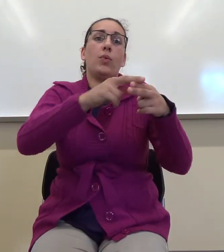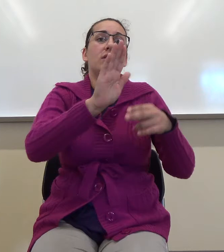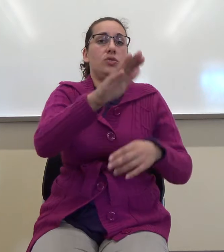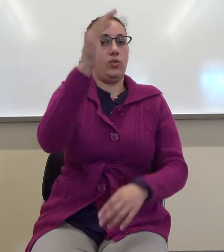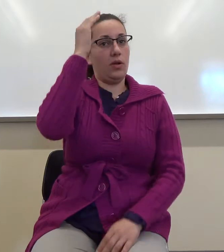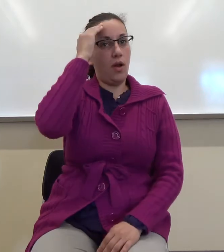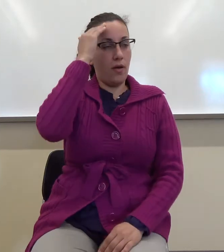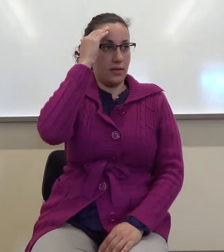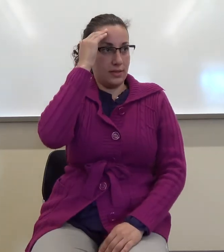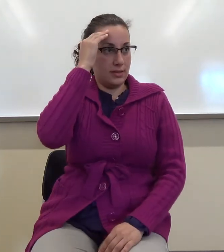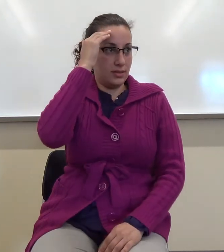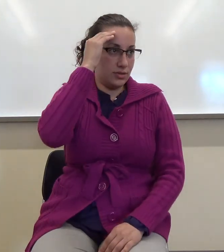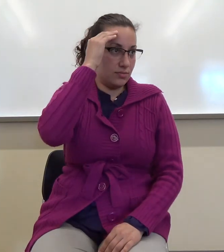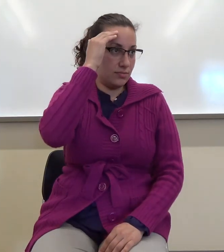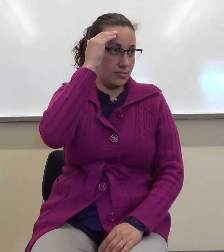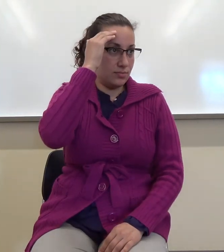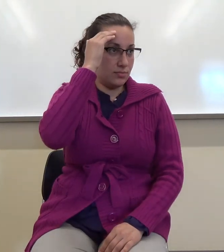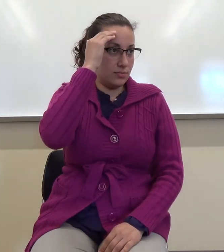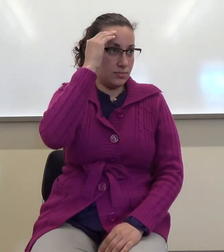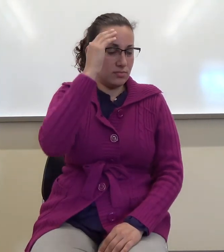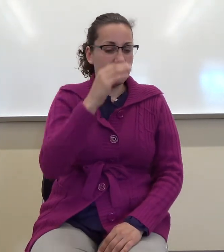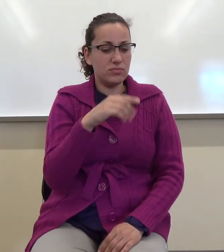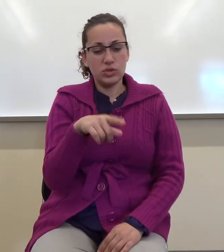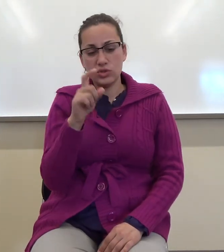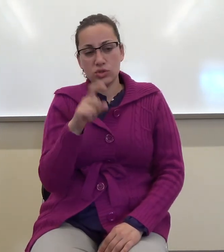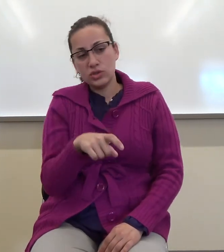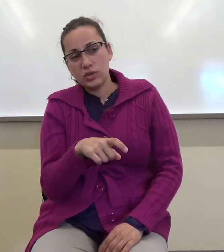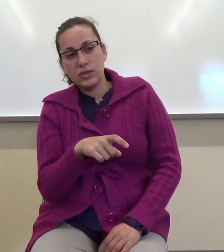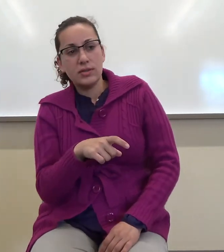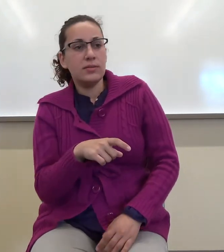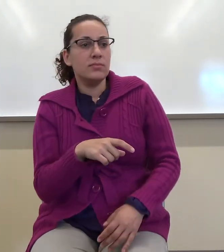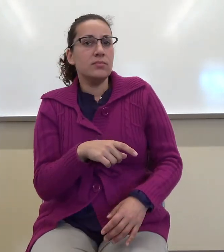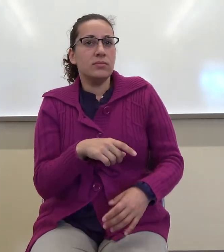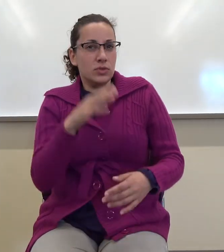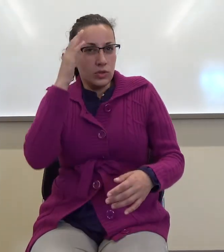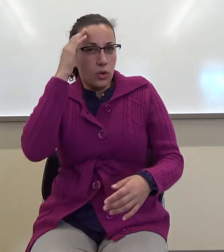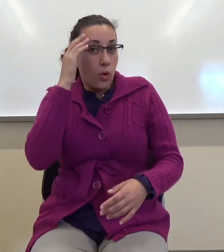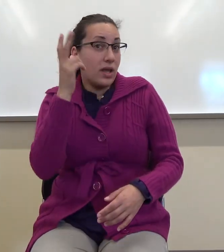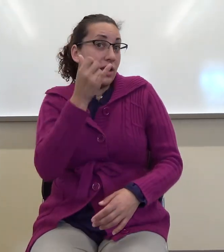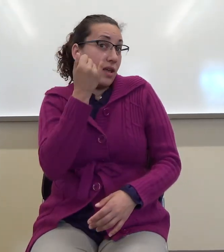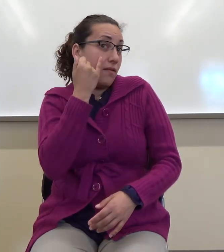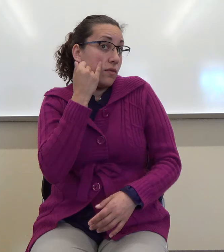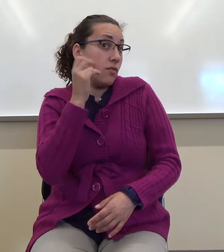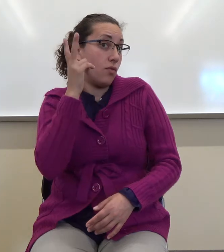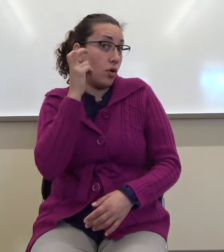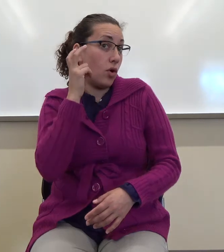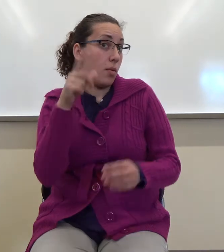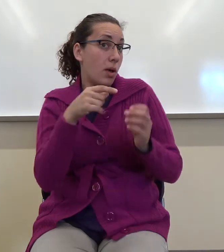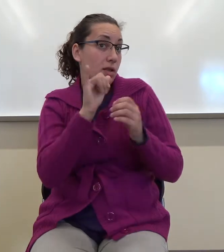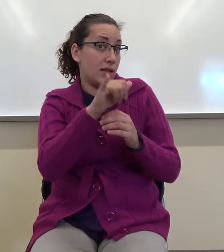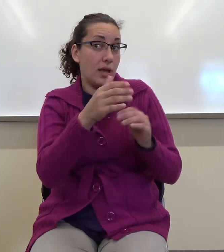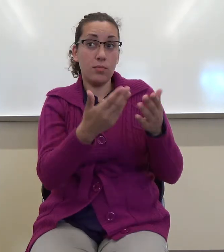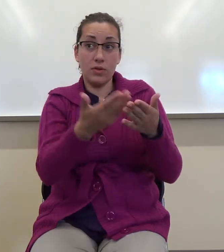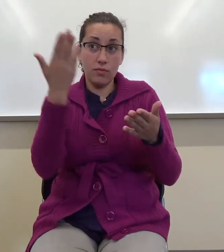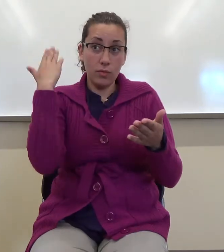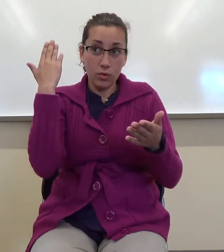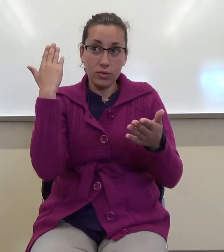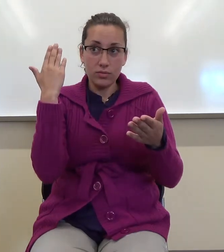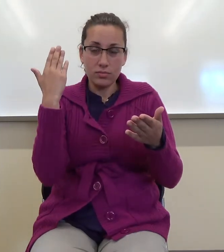yes, I've heard of that before, okay? Pin this stuff on your, whatever, on your wall, in your head, or